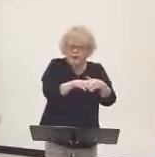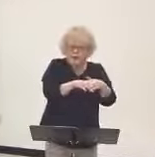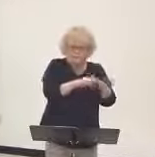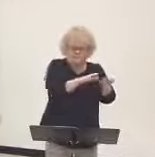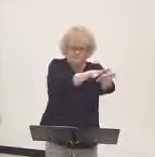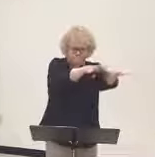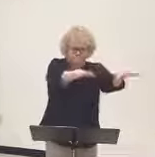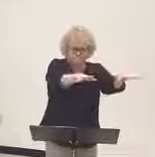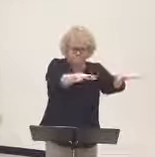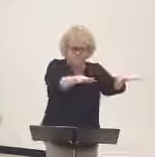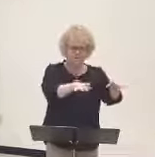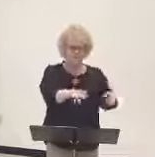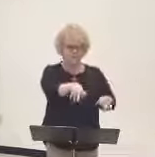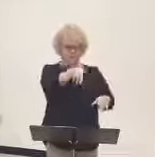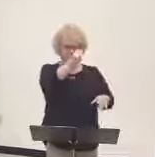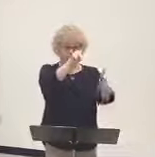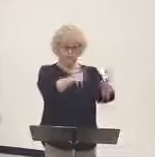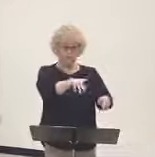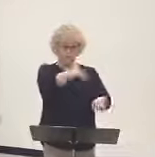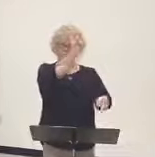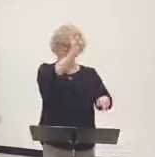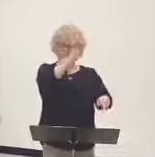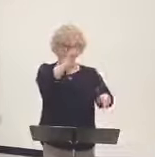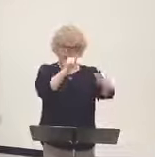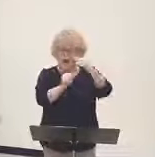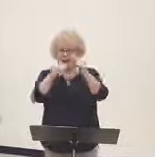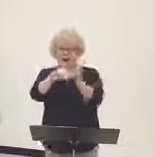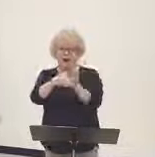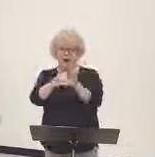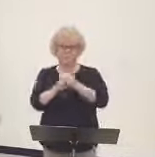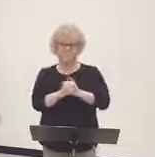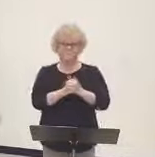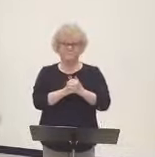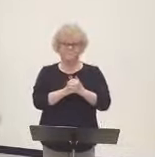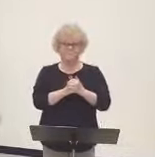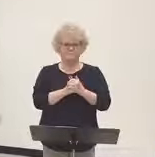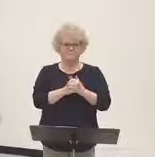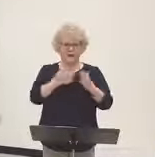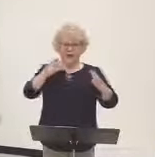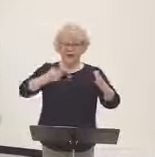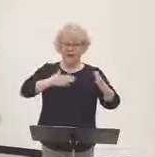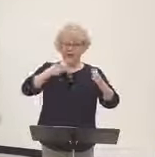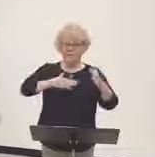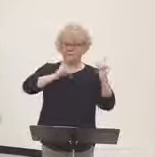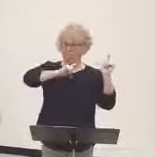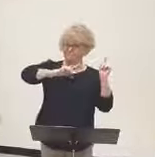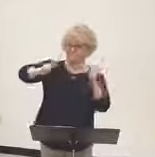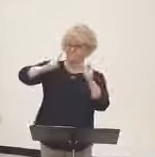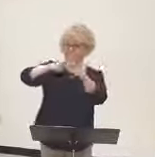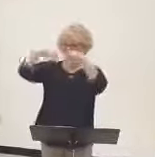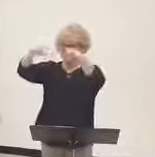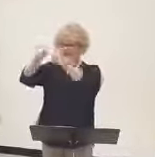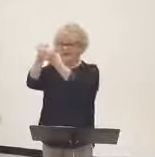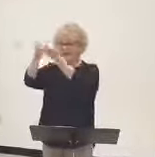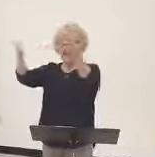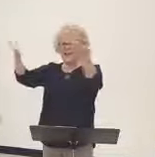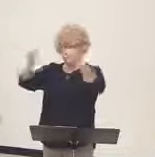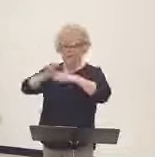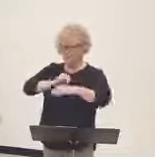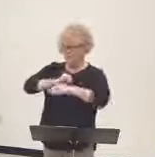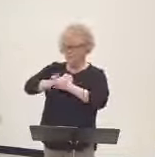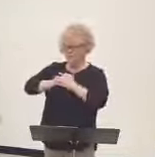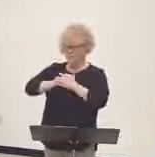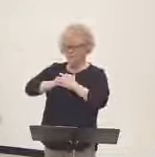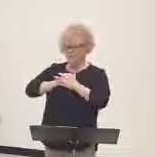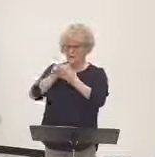field, which a person finds and hides again, and out of joy goes and sells all that he